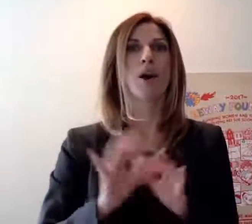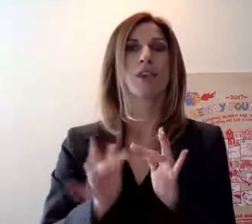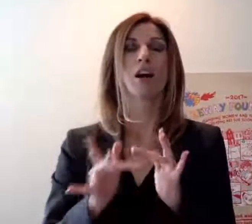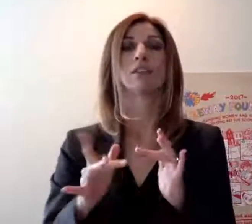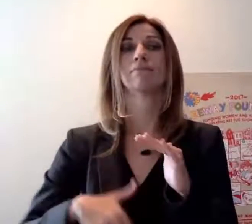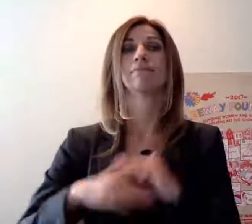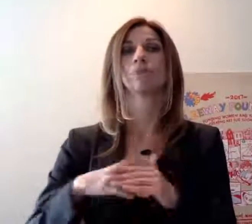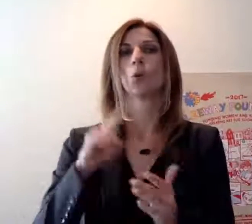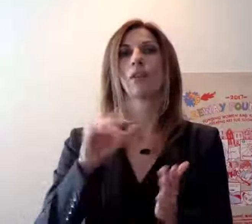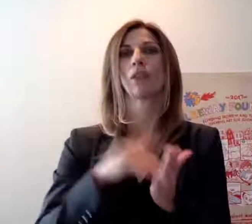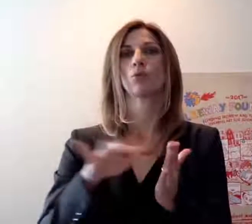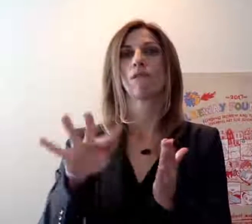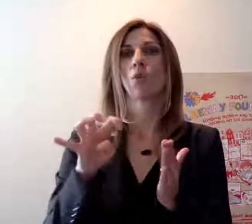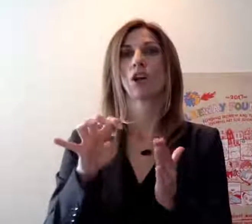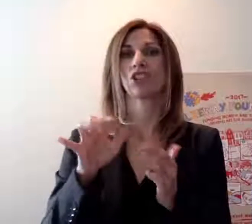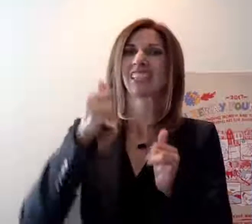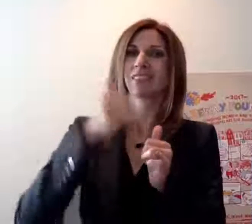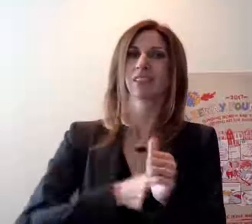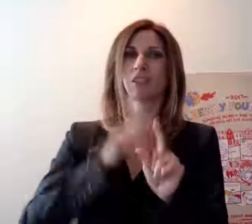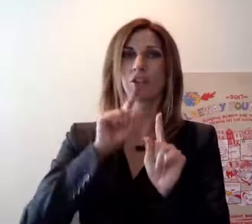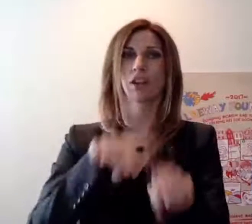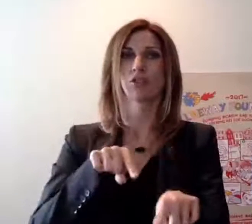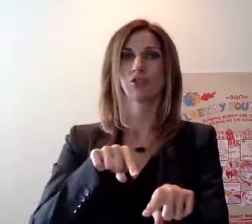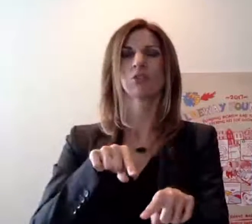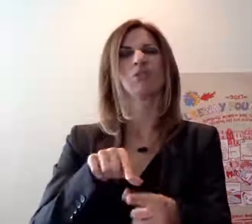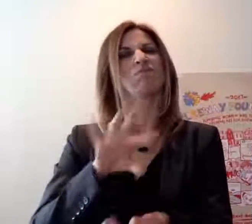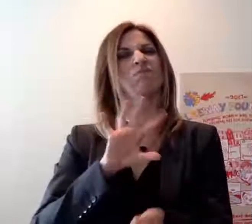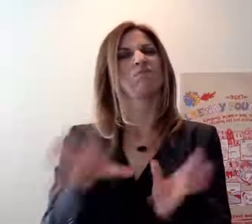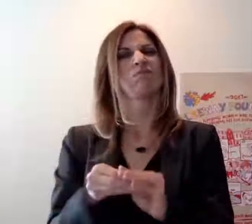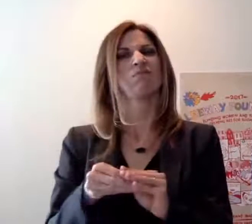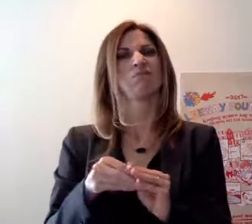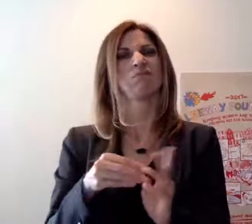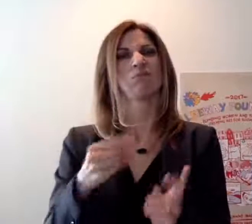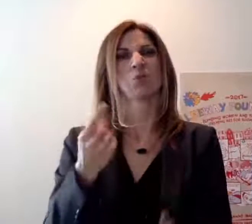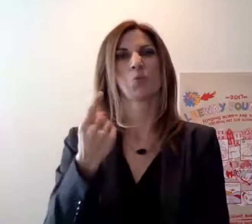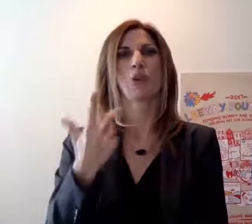1,400 characters per answer, which equals out roughly to